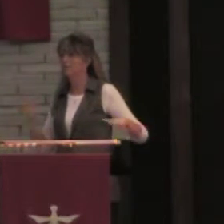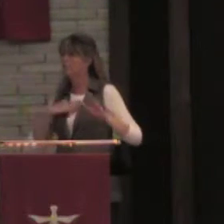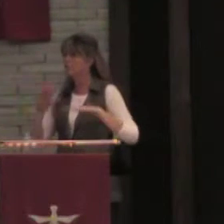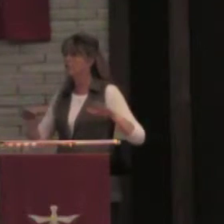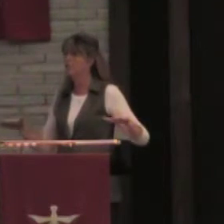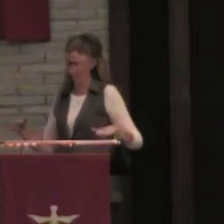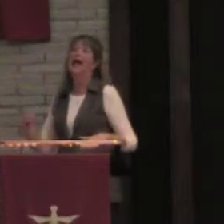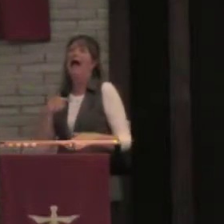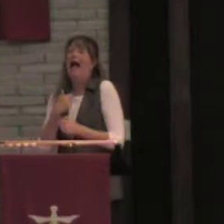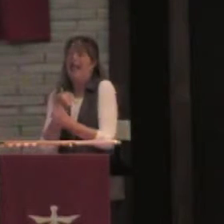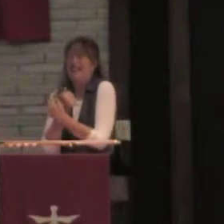children.